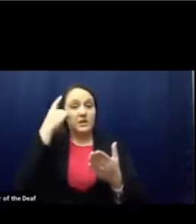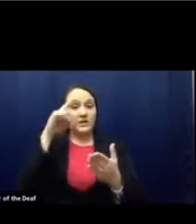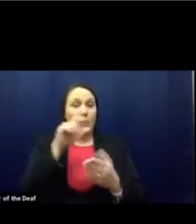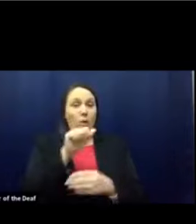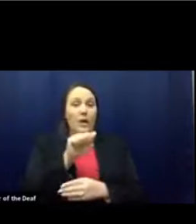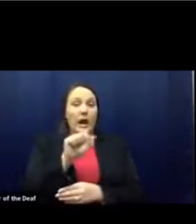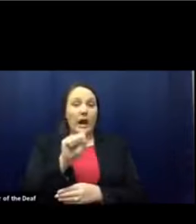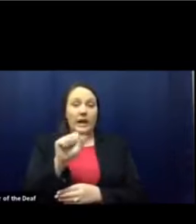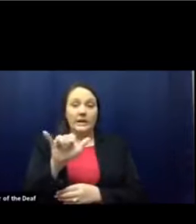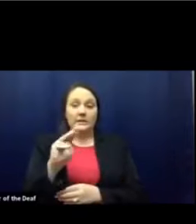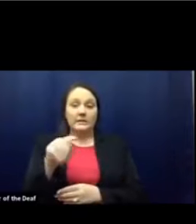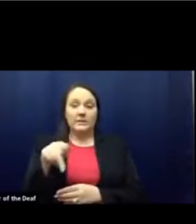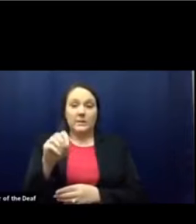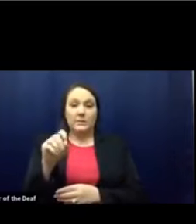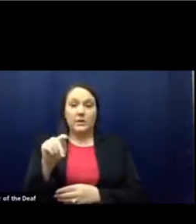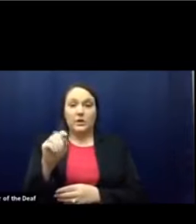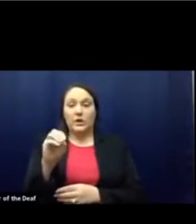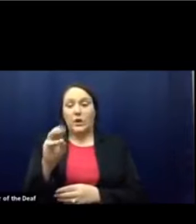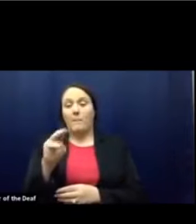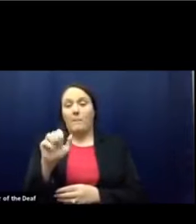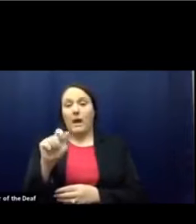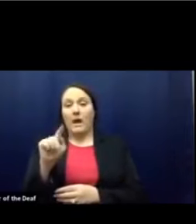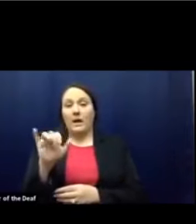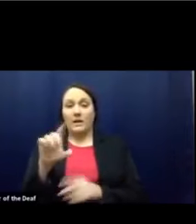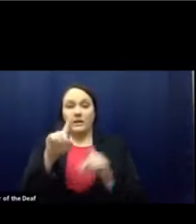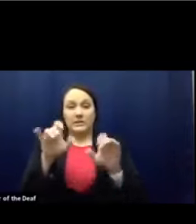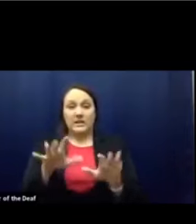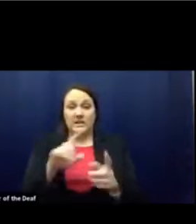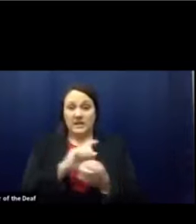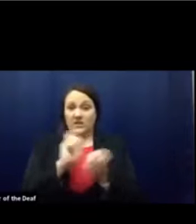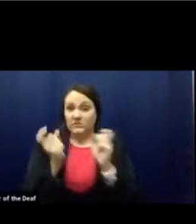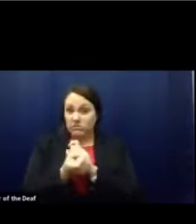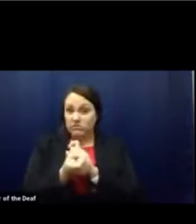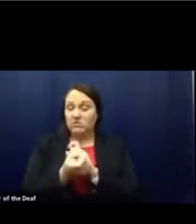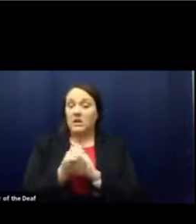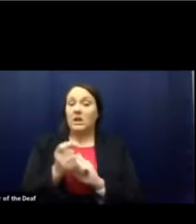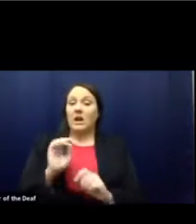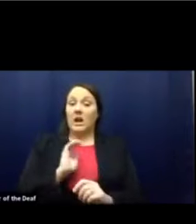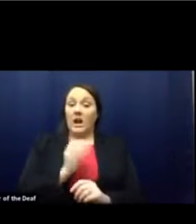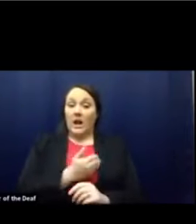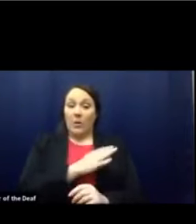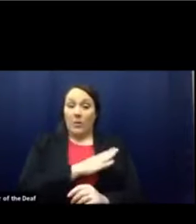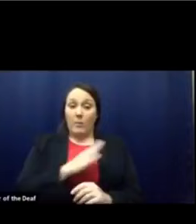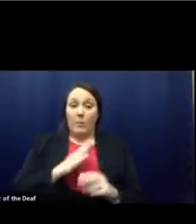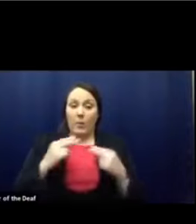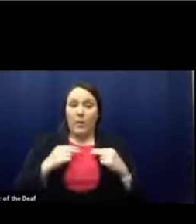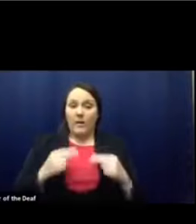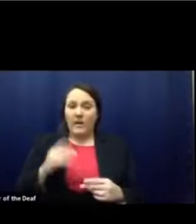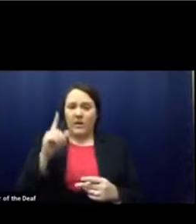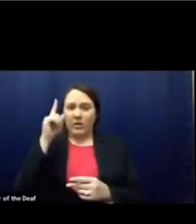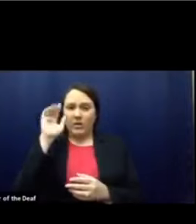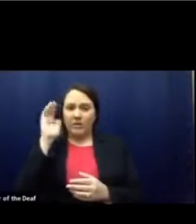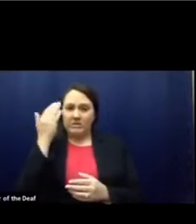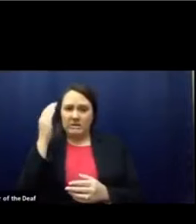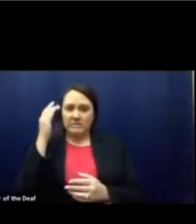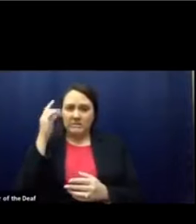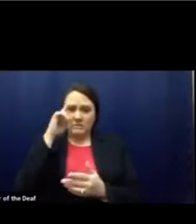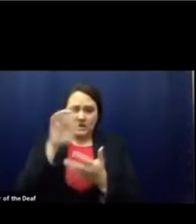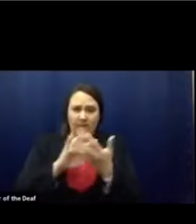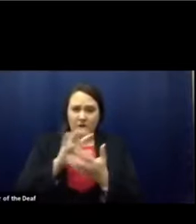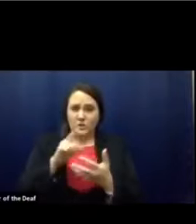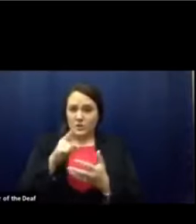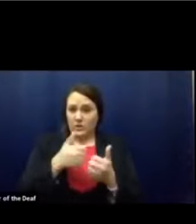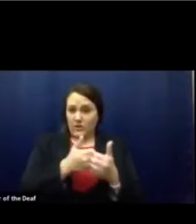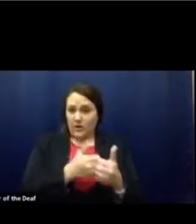were changed pretty drastically. Medical experts and our own Board of Health members seem pretty confused by the shift. Are you following the new